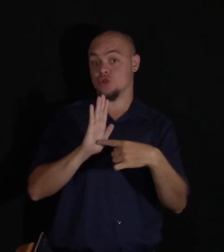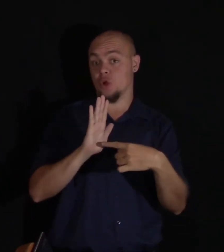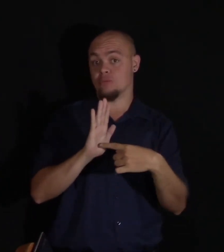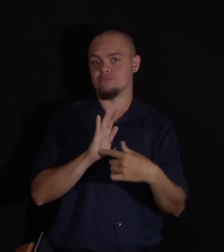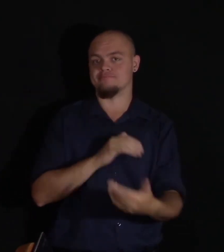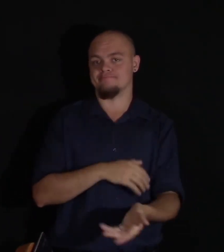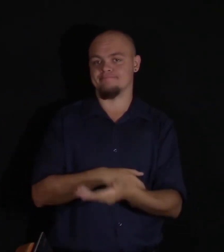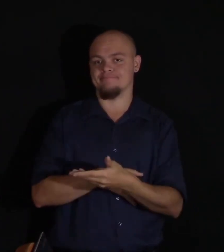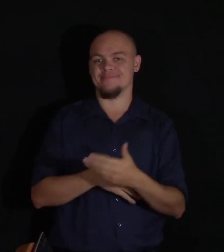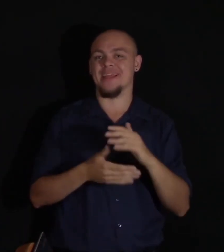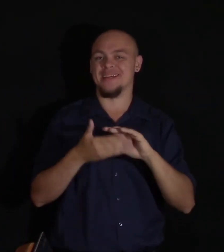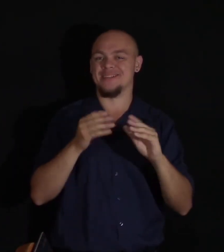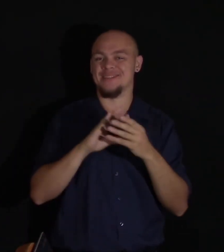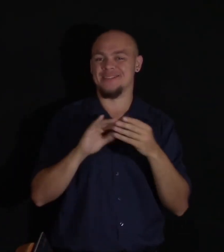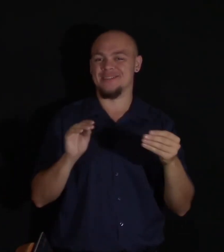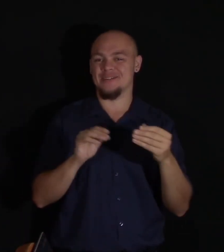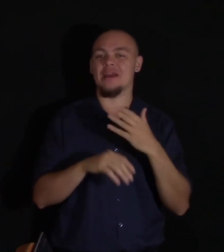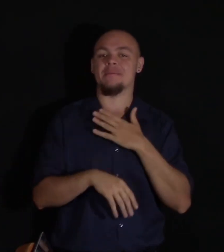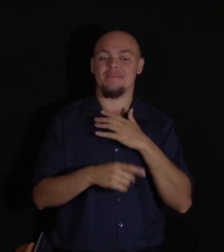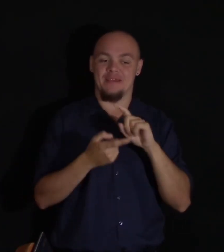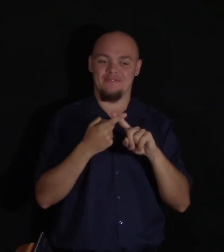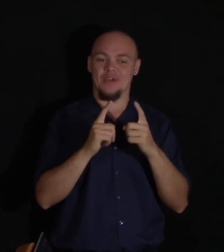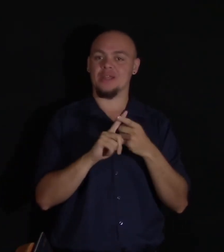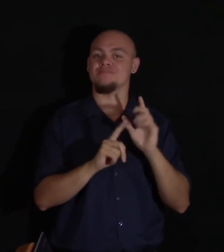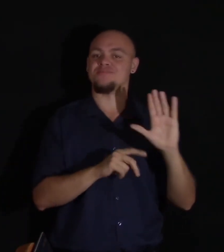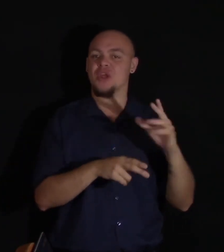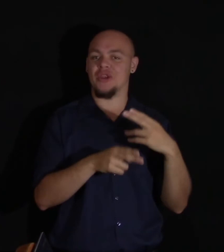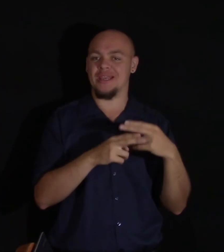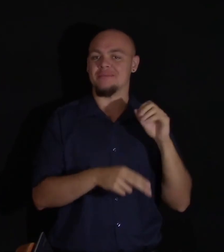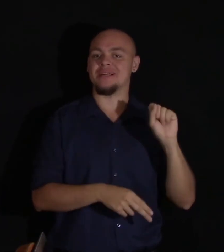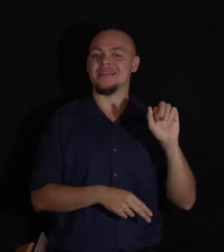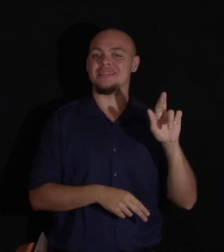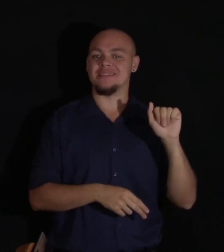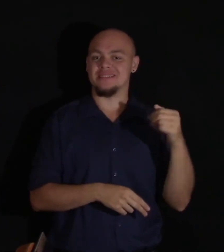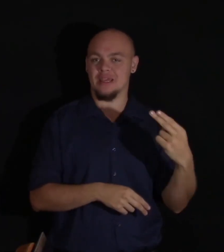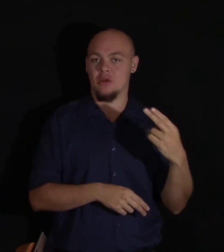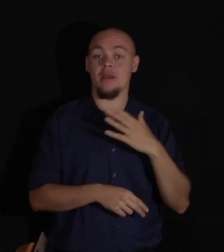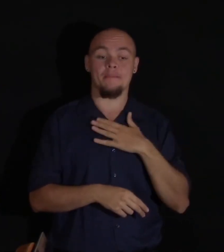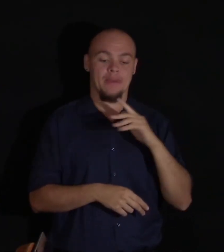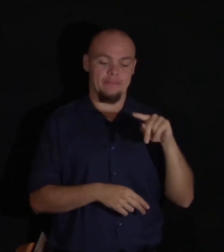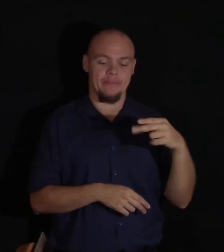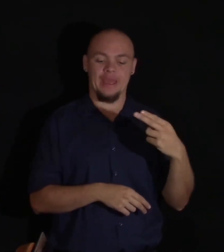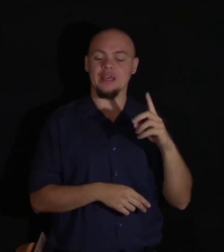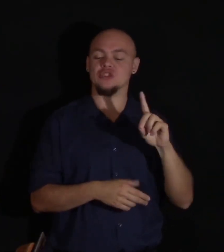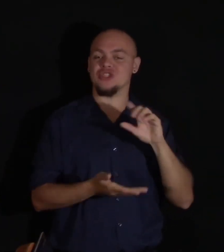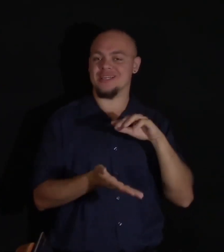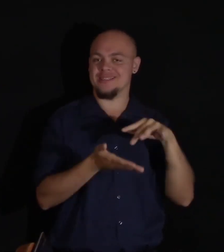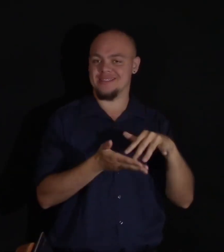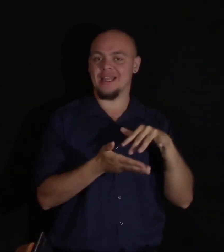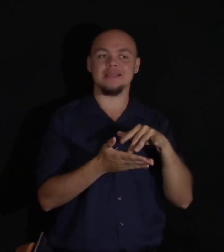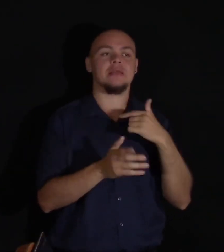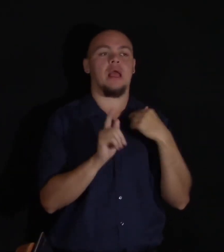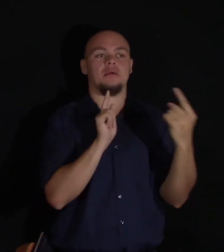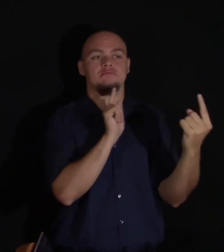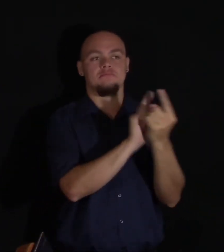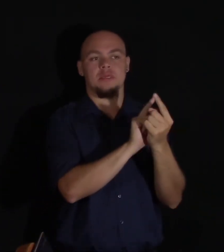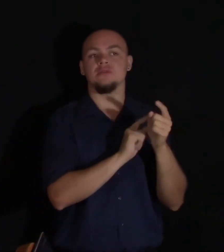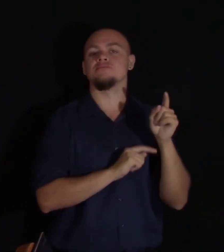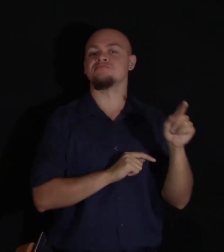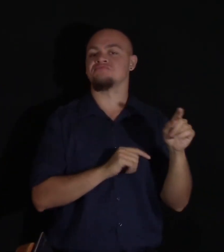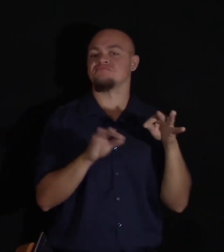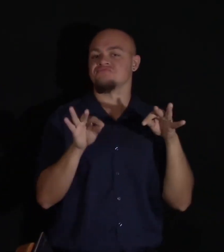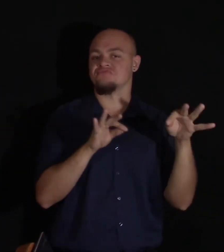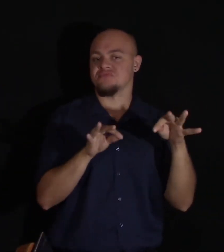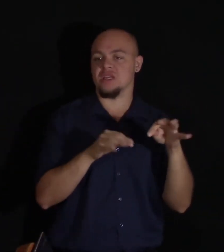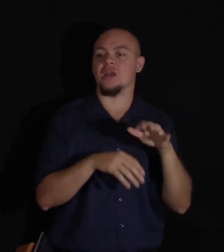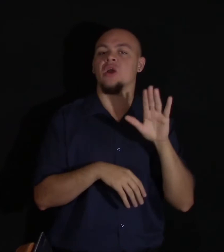let me tell you the story of a friend named Sarah. I met her during my PhD studies, and she told me a lot